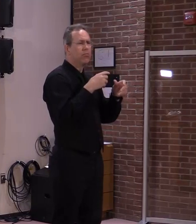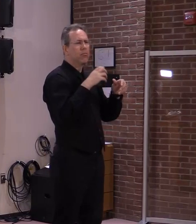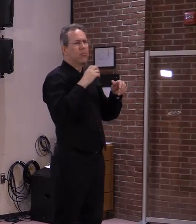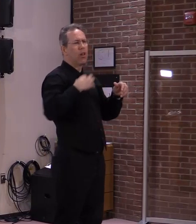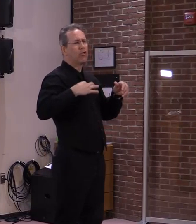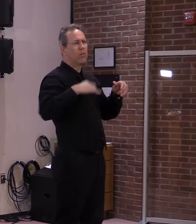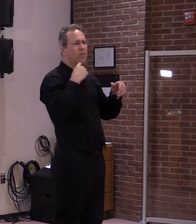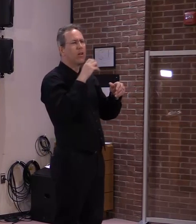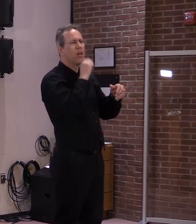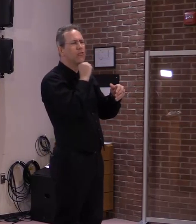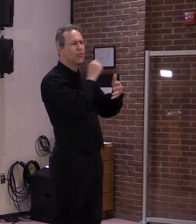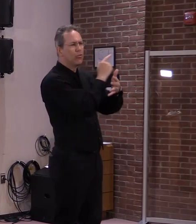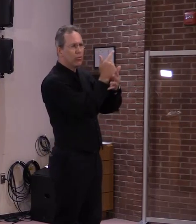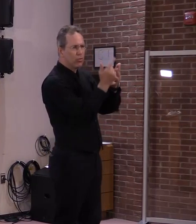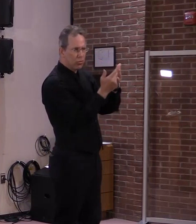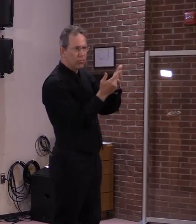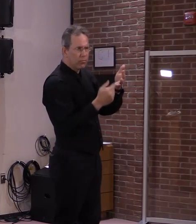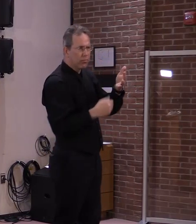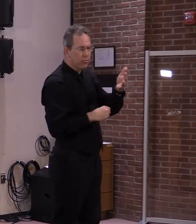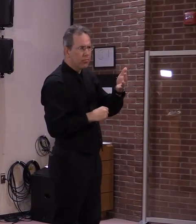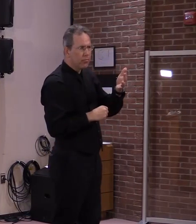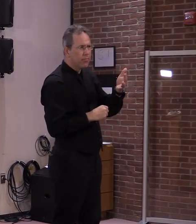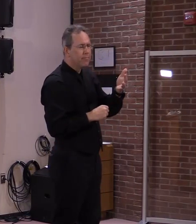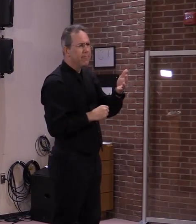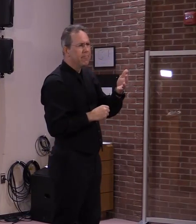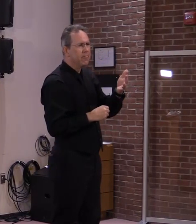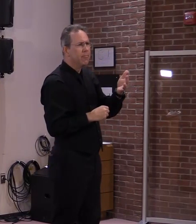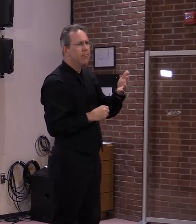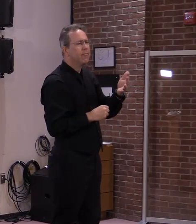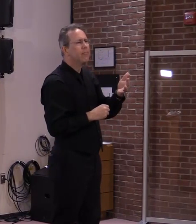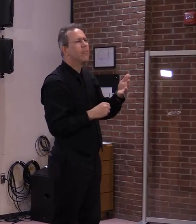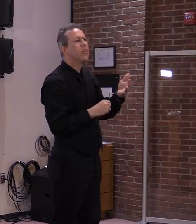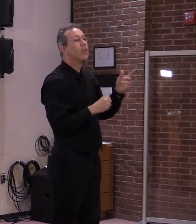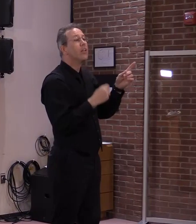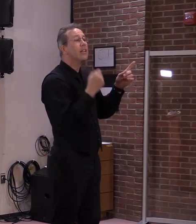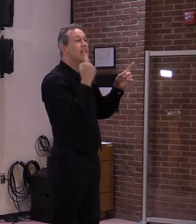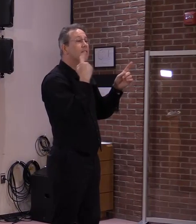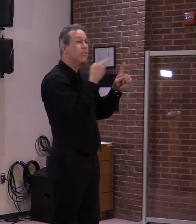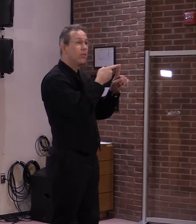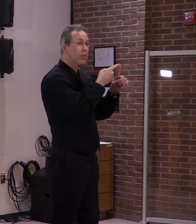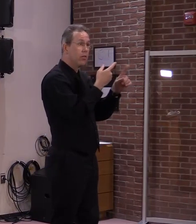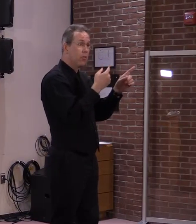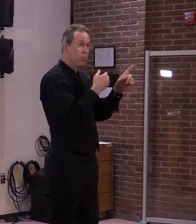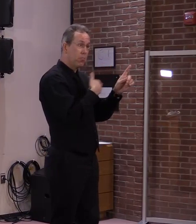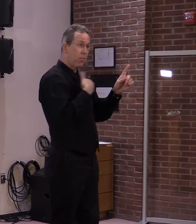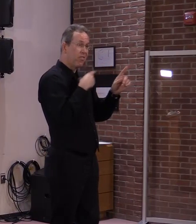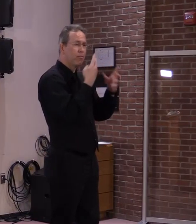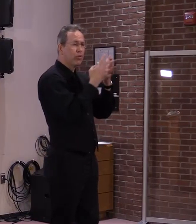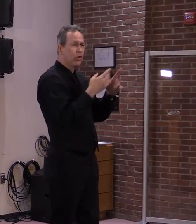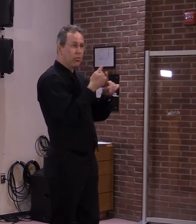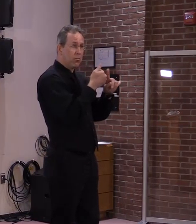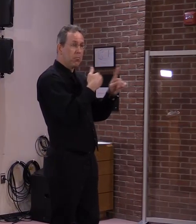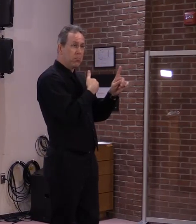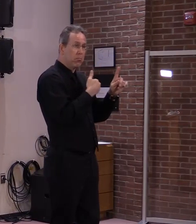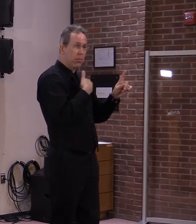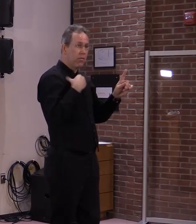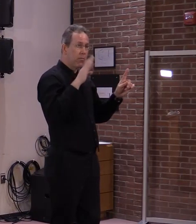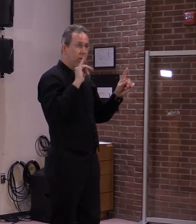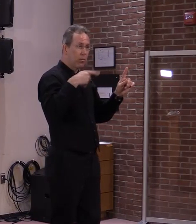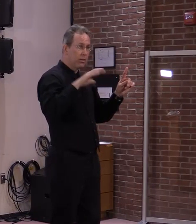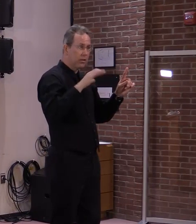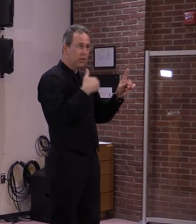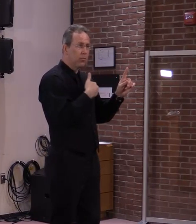So if there's a member of the BIPOC community in our facility, then yes, they